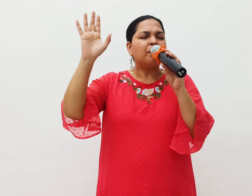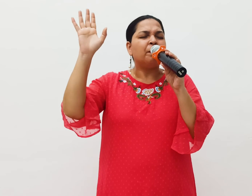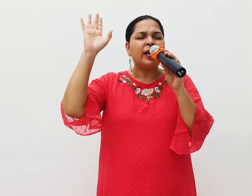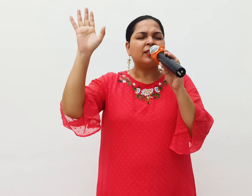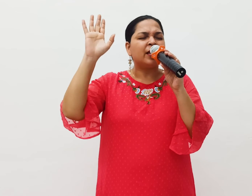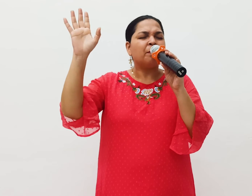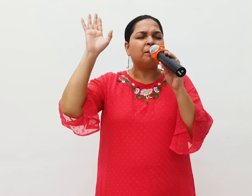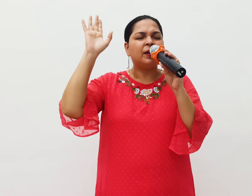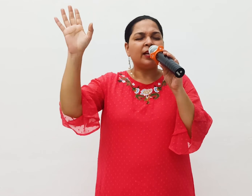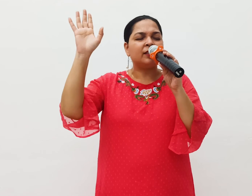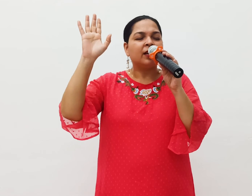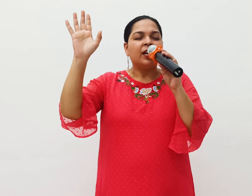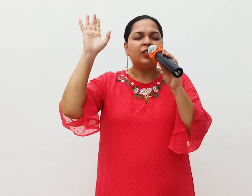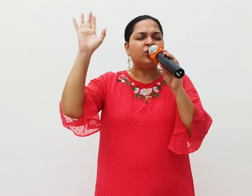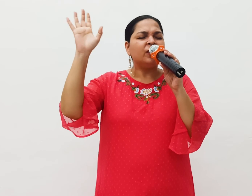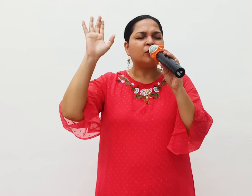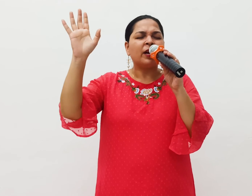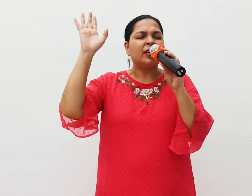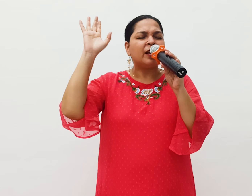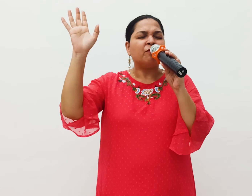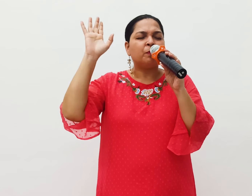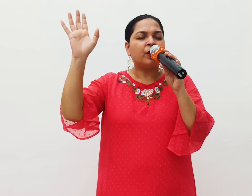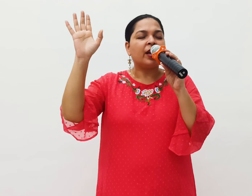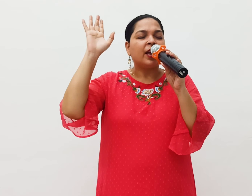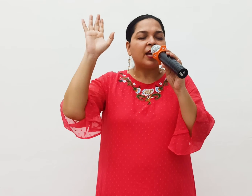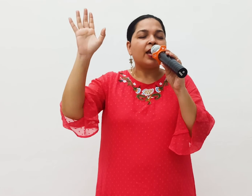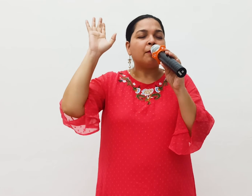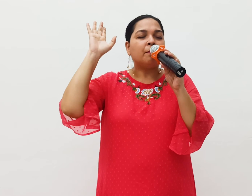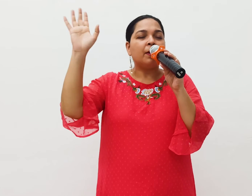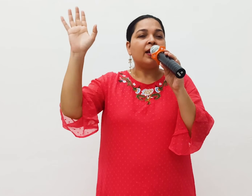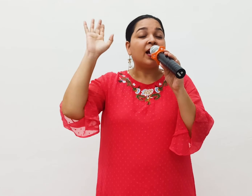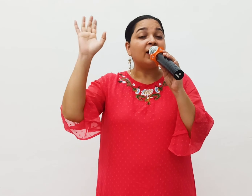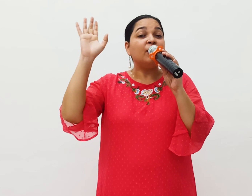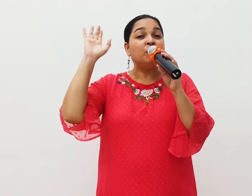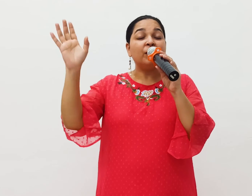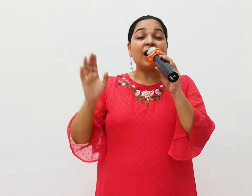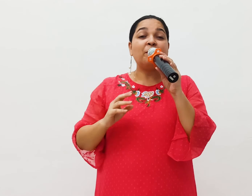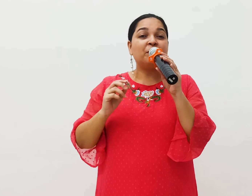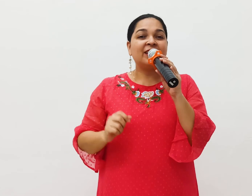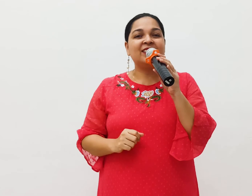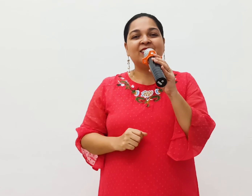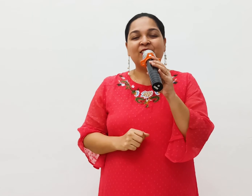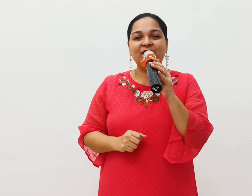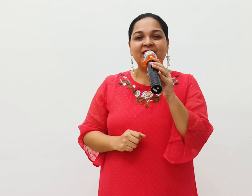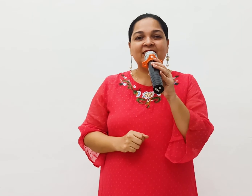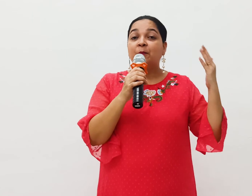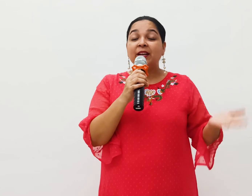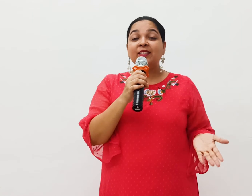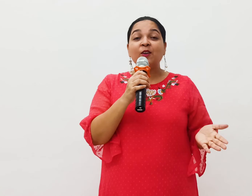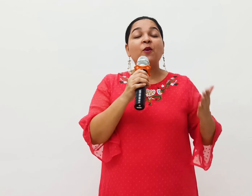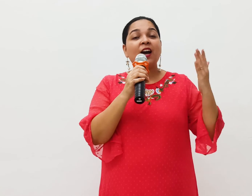Father. They are blessed. They are blessed. In Jesus' mighty name we pray. Amen. Hallelujah. Praise the